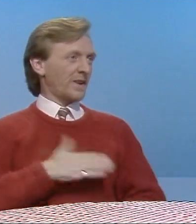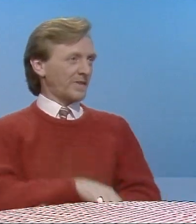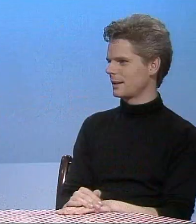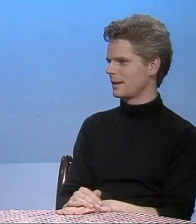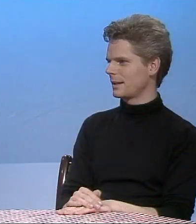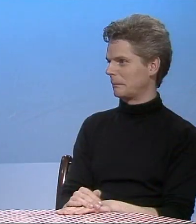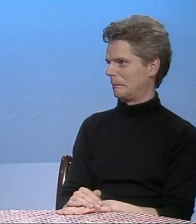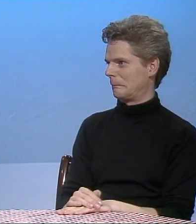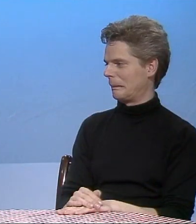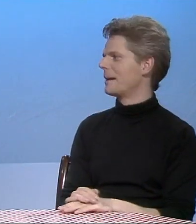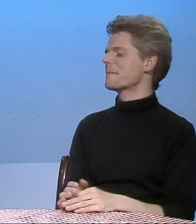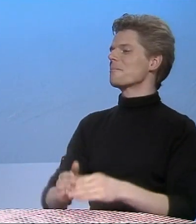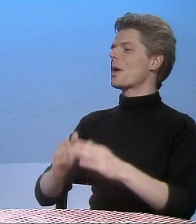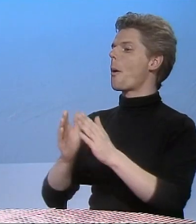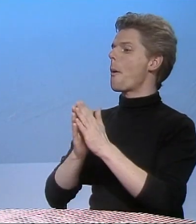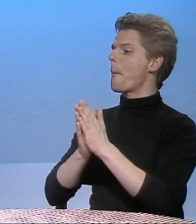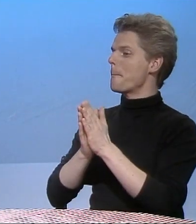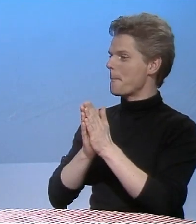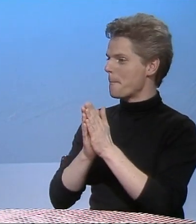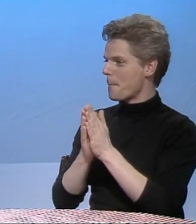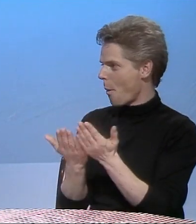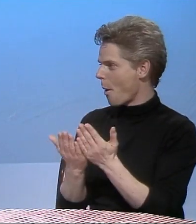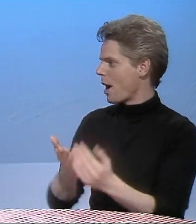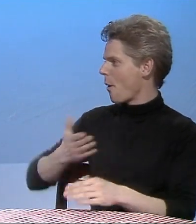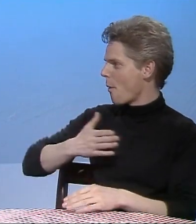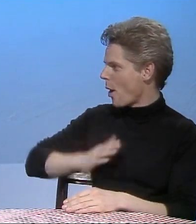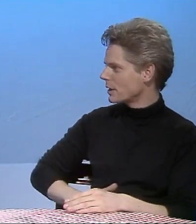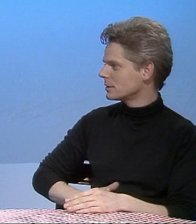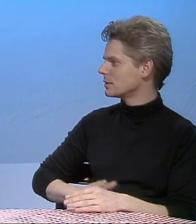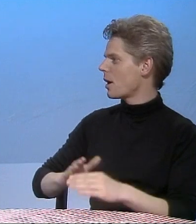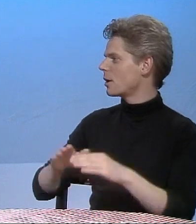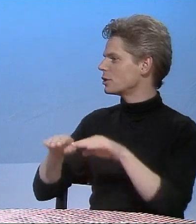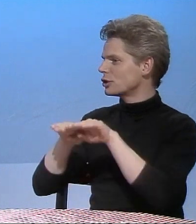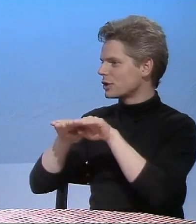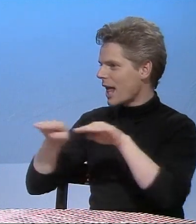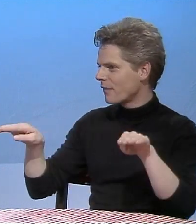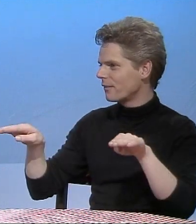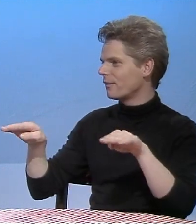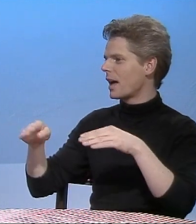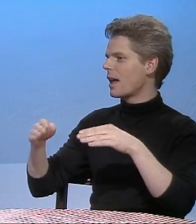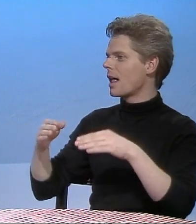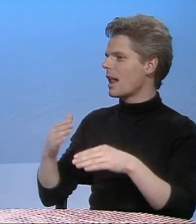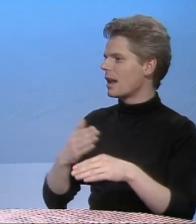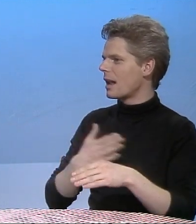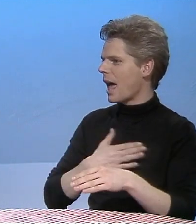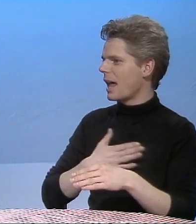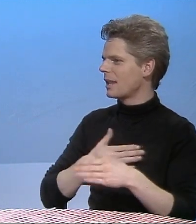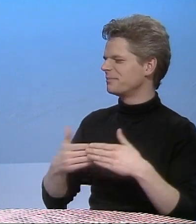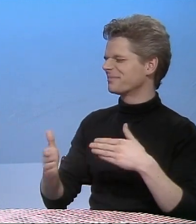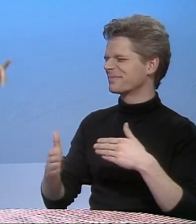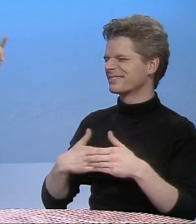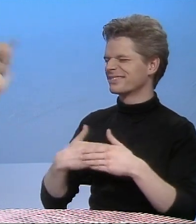like. Book, want, shelf, like.